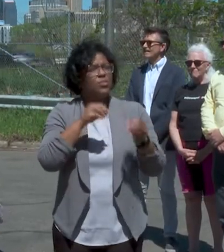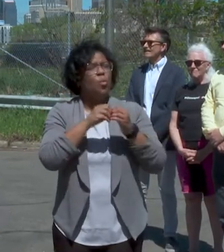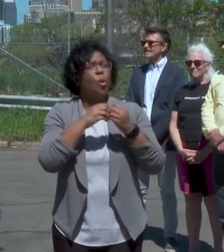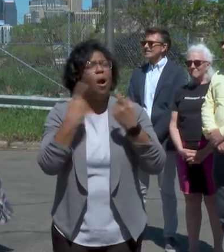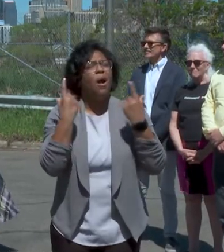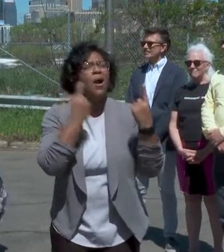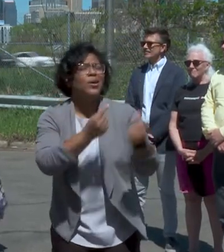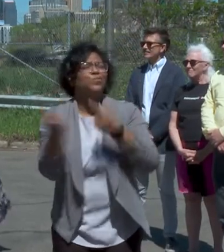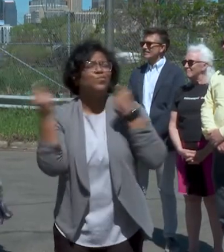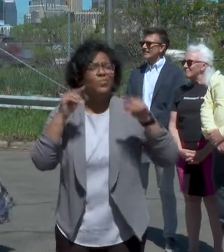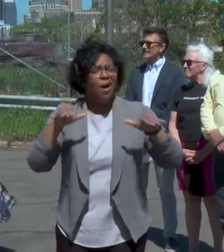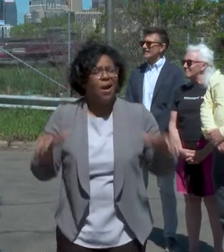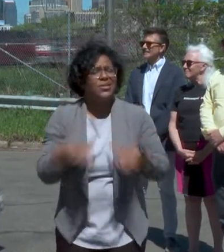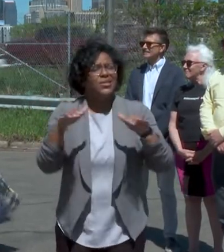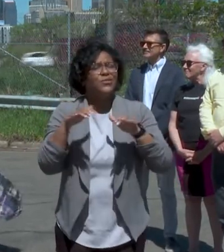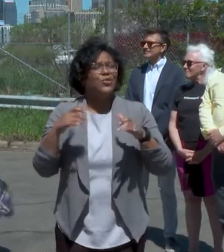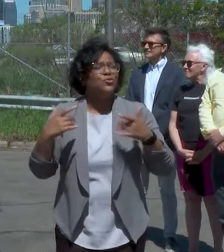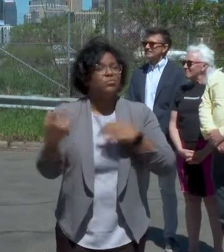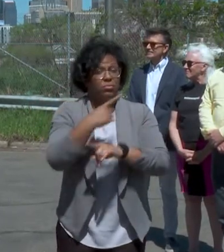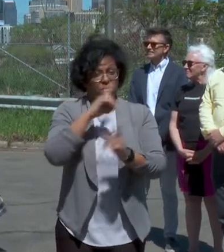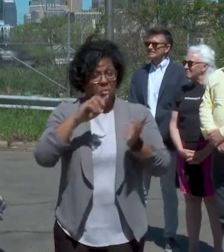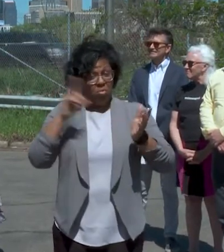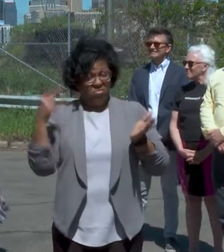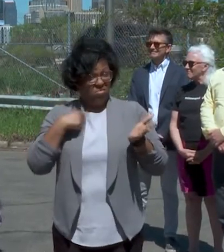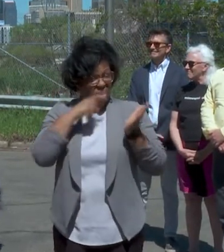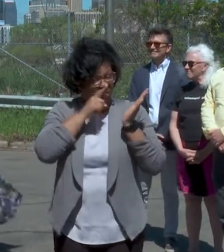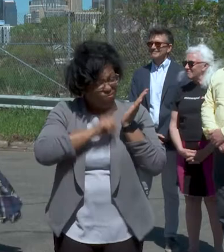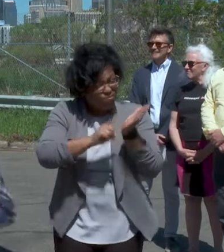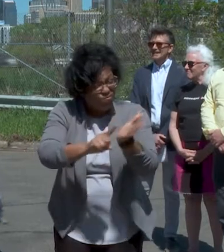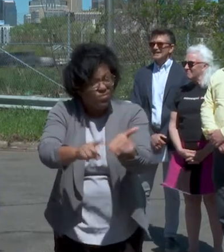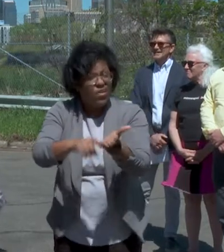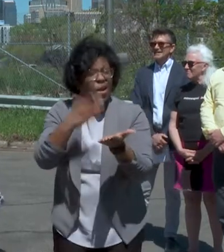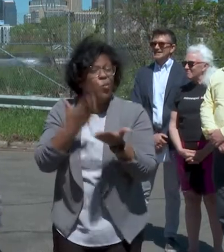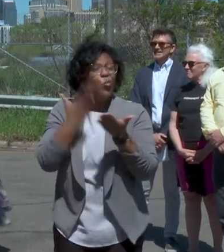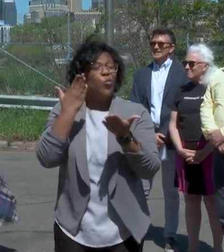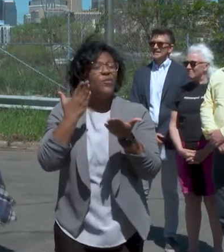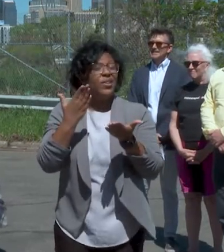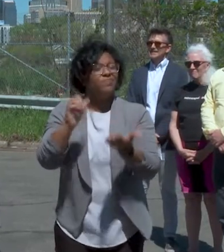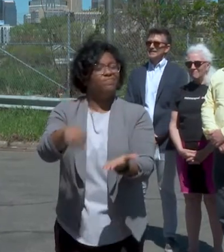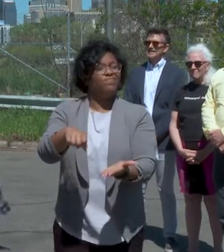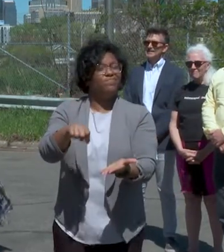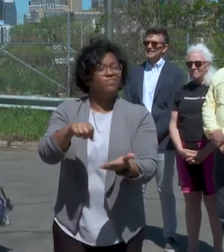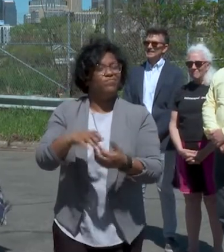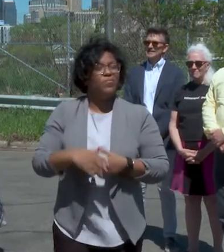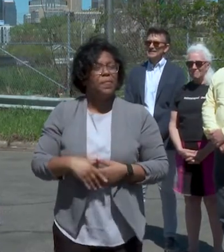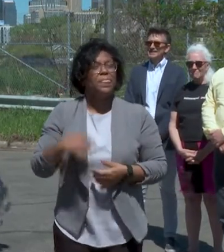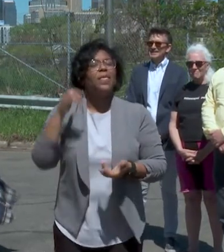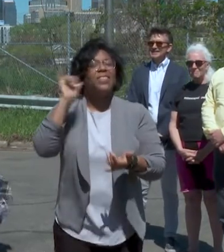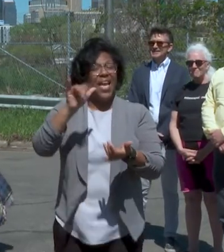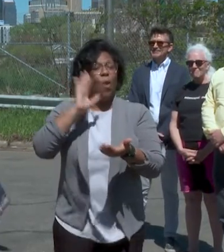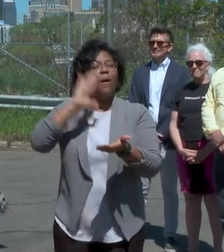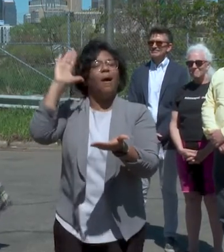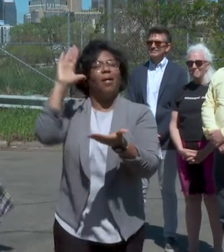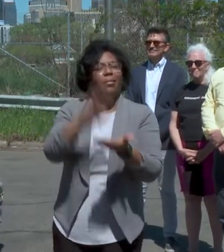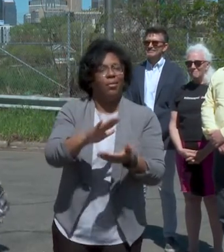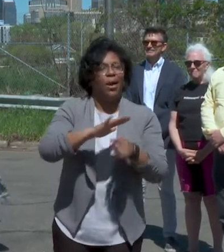then research shows that trees help us in looking at and reducing stress and can improve our mental health, which